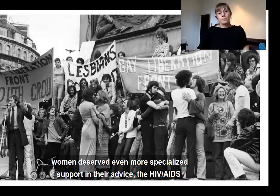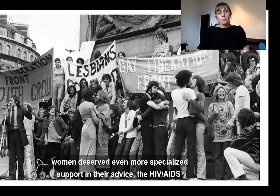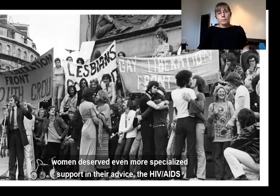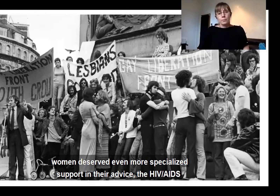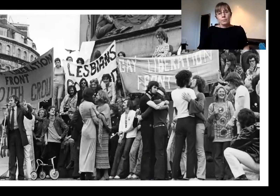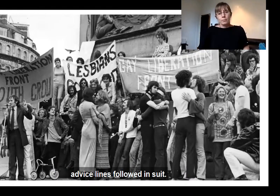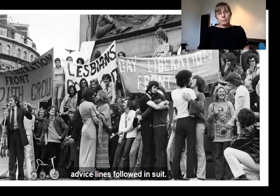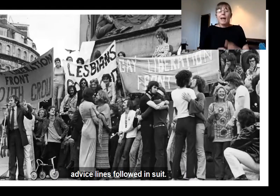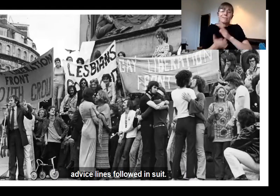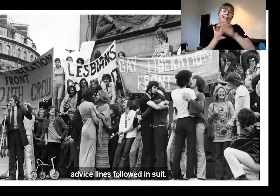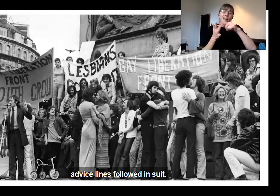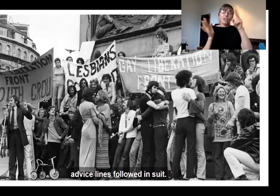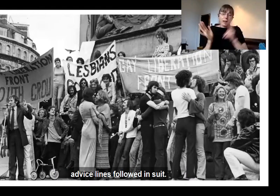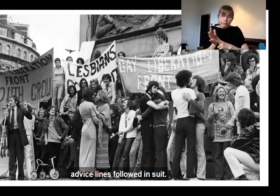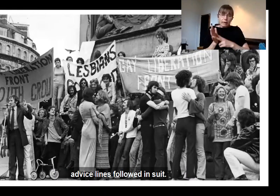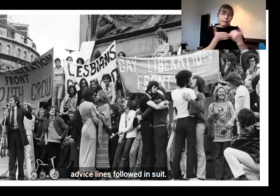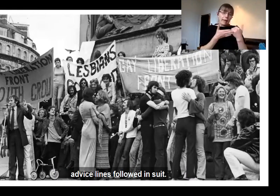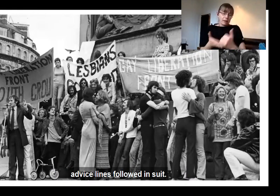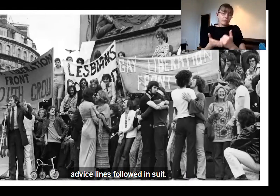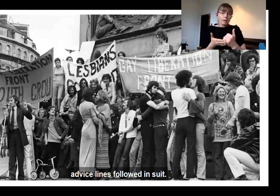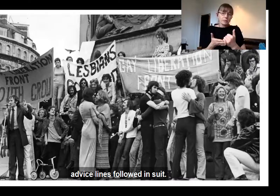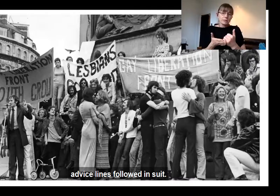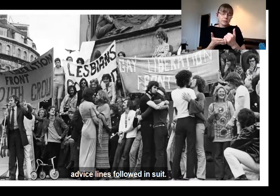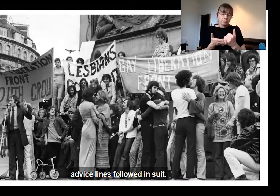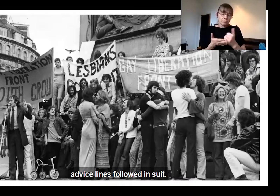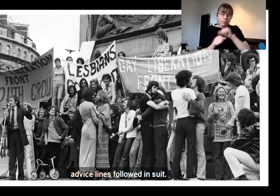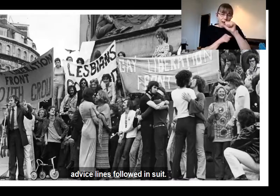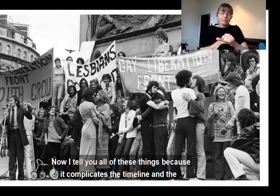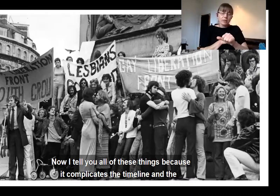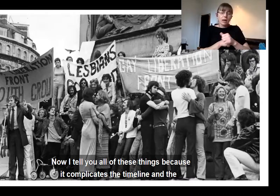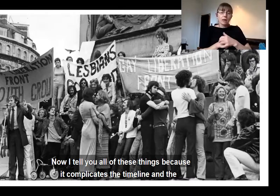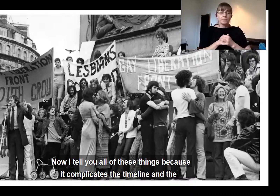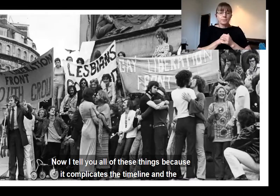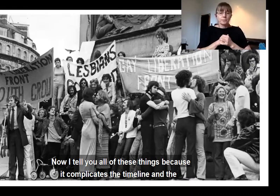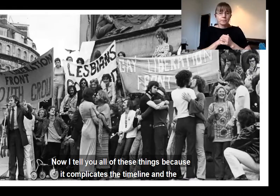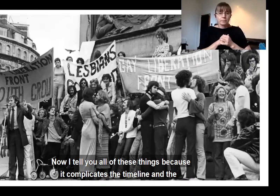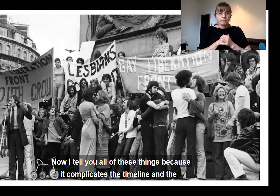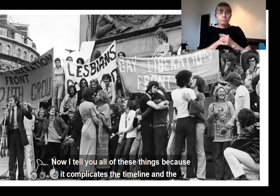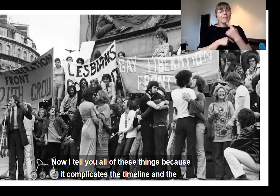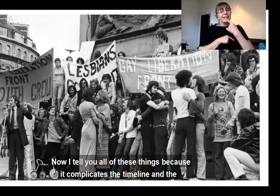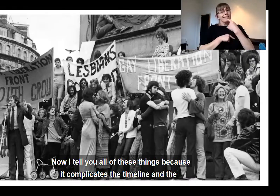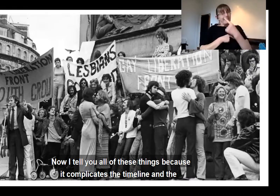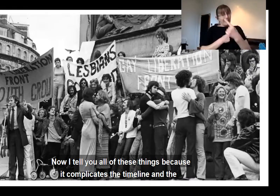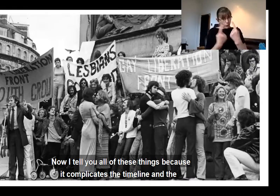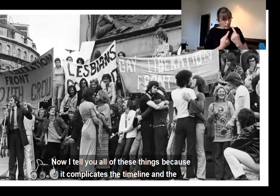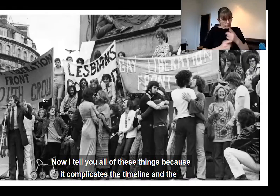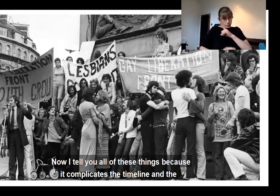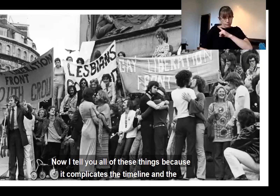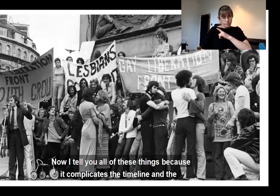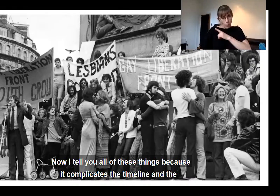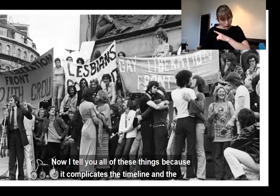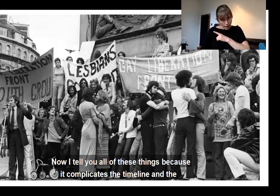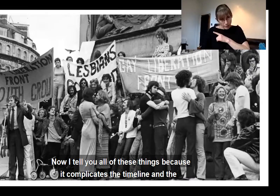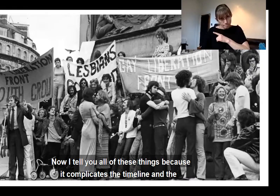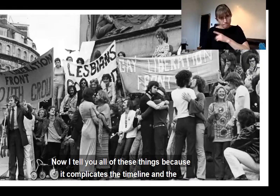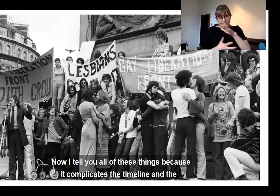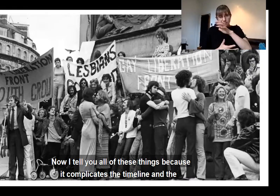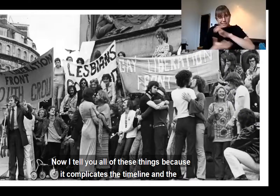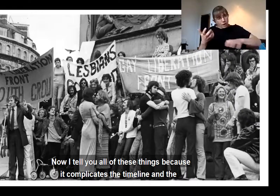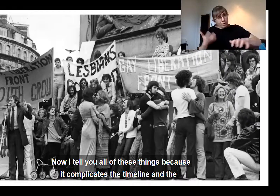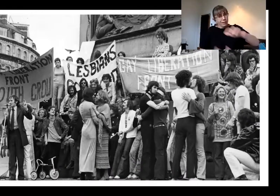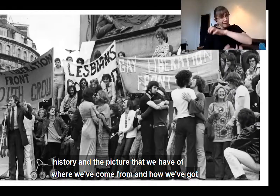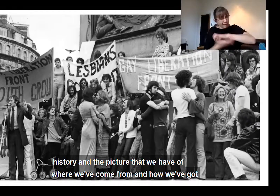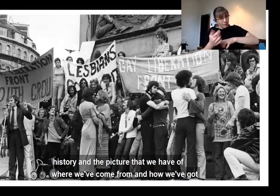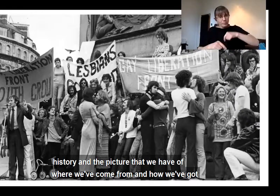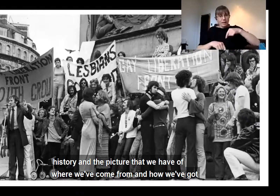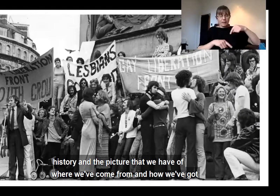And the HIV/AIDS advice lines followed in suit. And I tell you all of these things because it complicates the